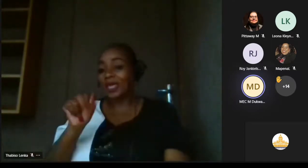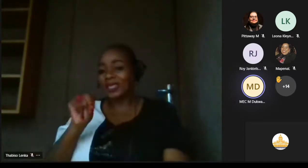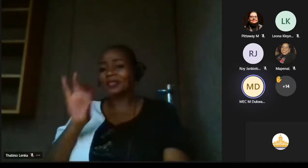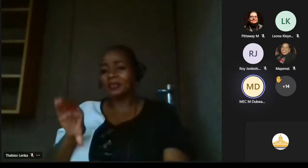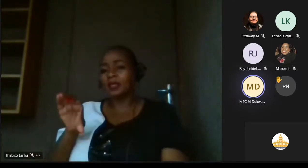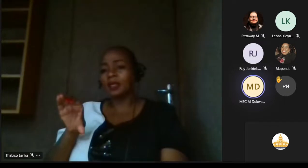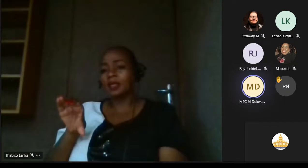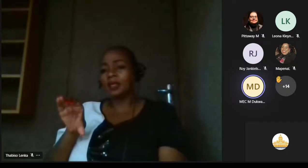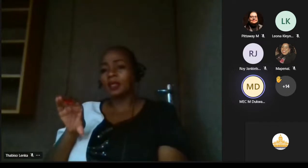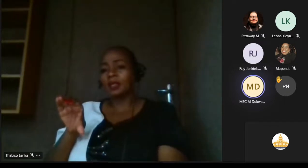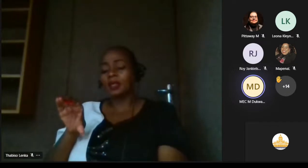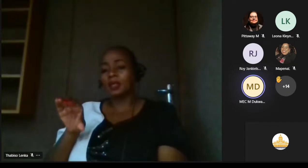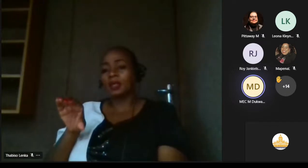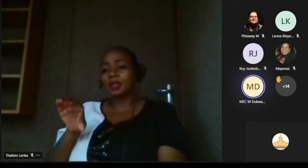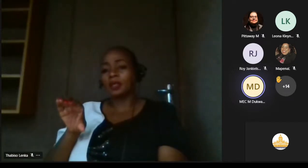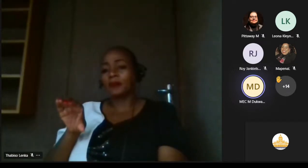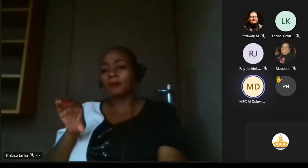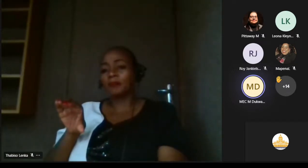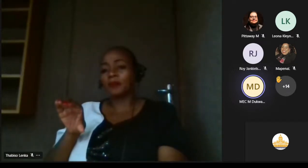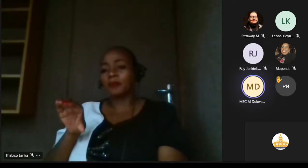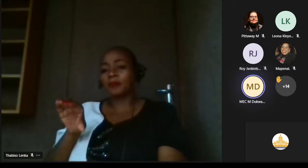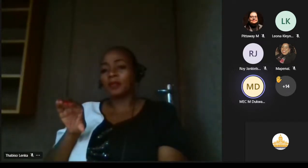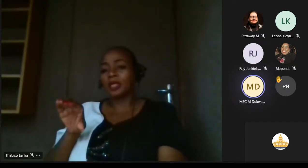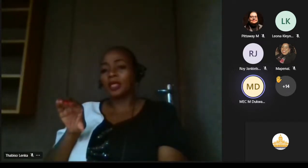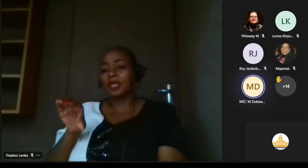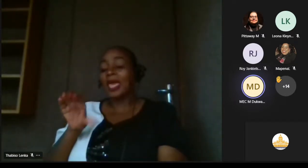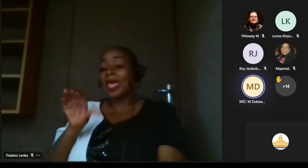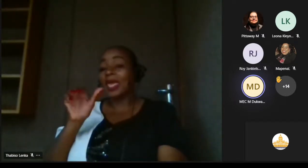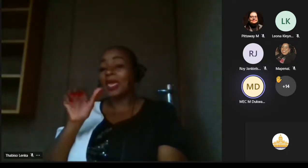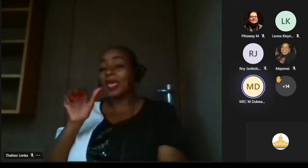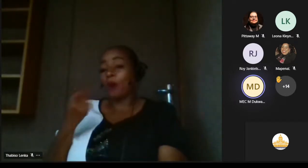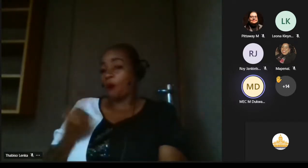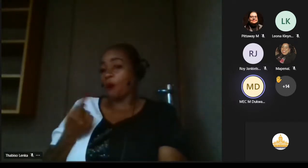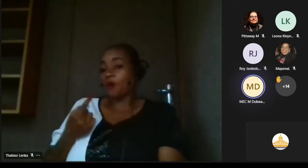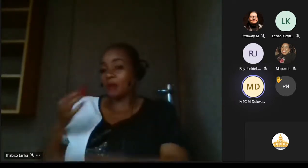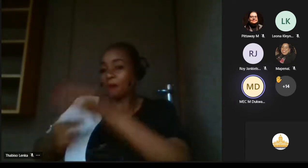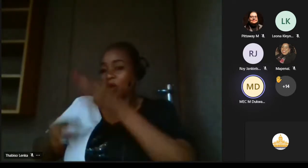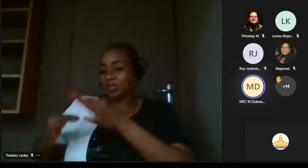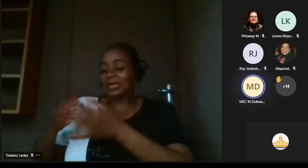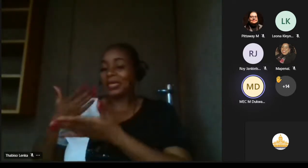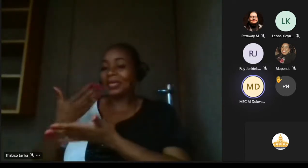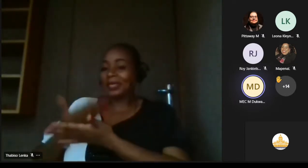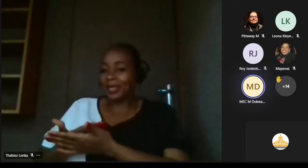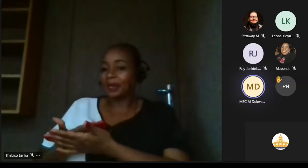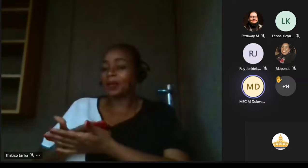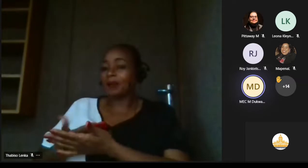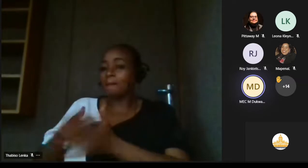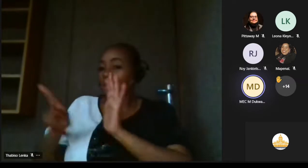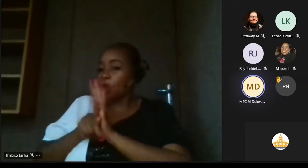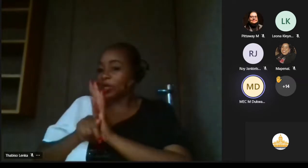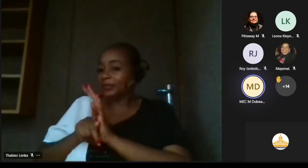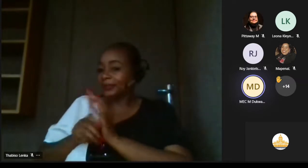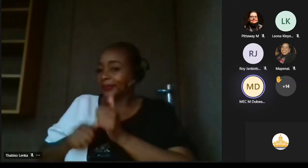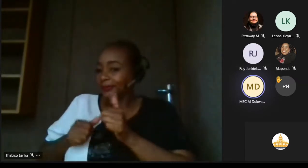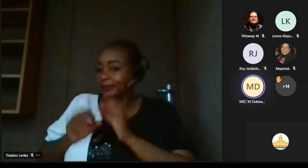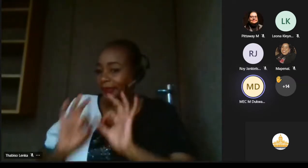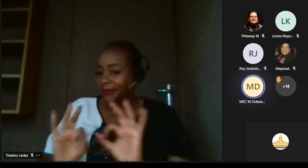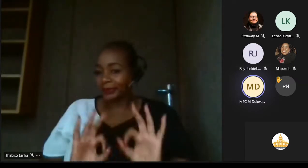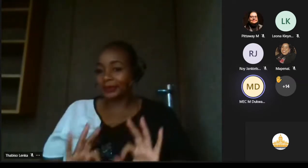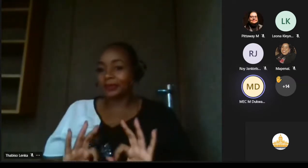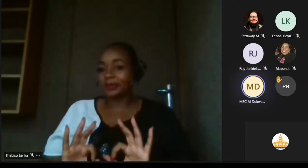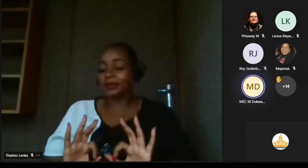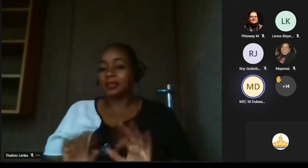ANC is the only party that has policies that are relevant, and that the